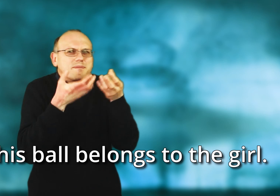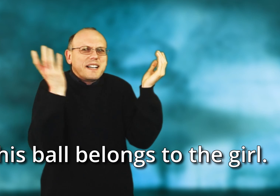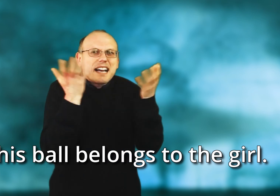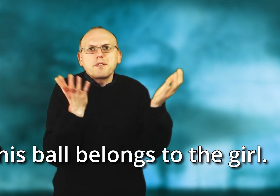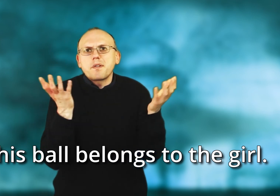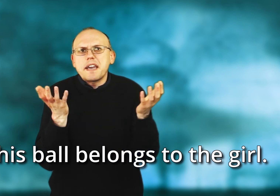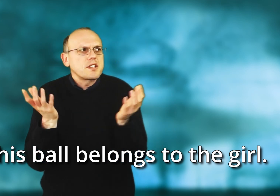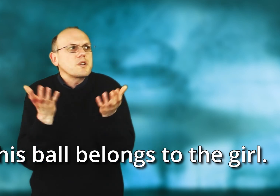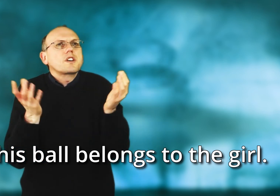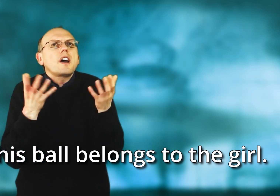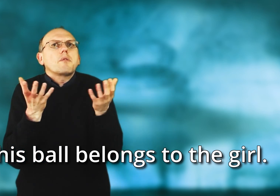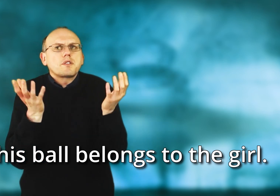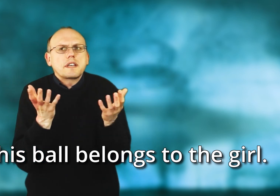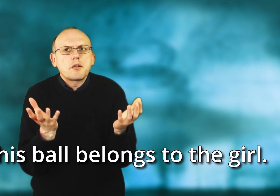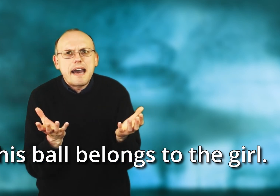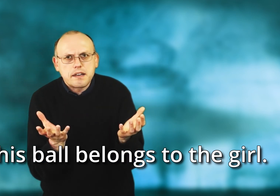lack of information. Which girl are we talking about?